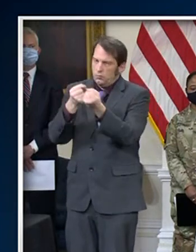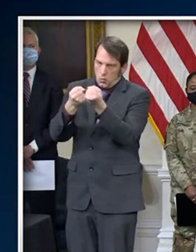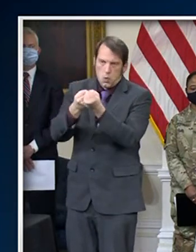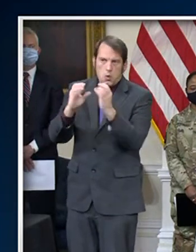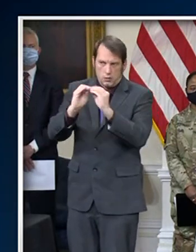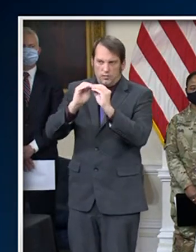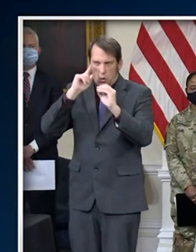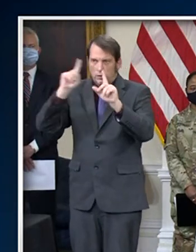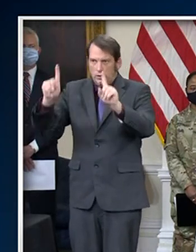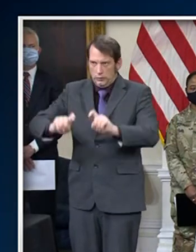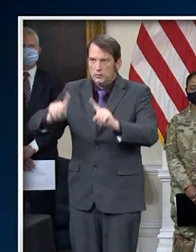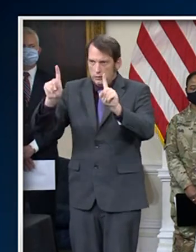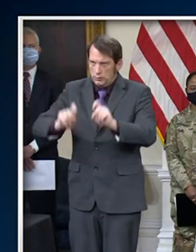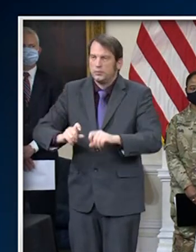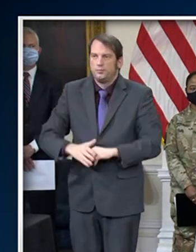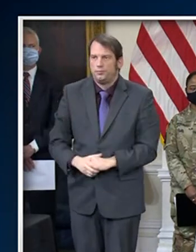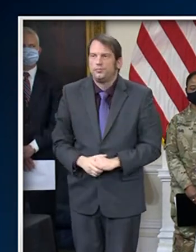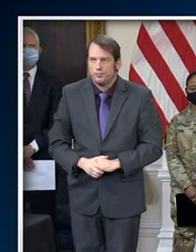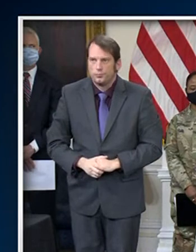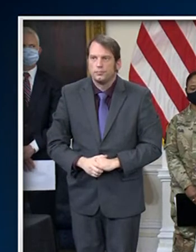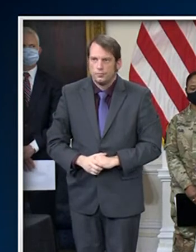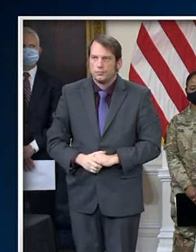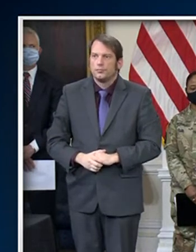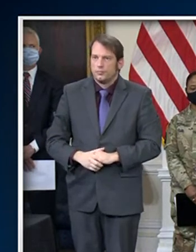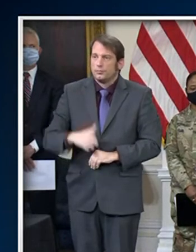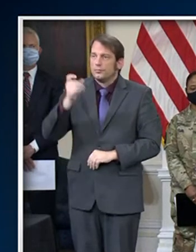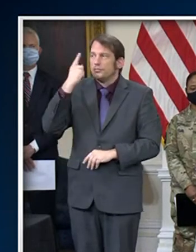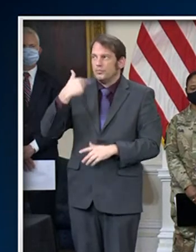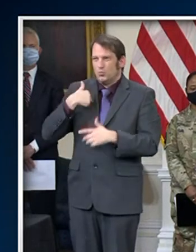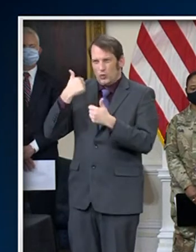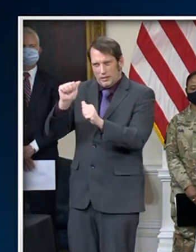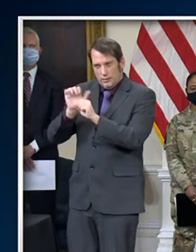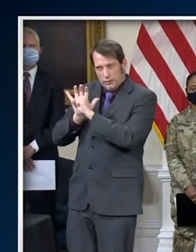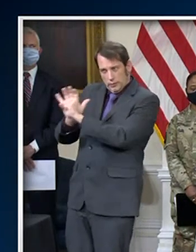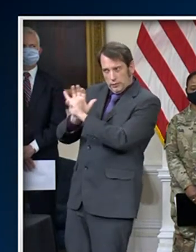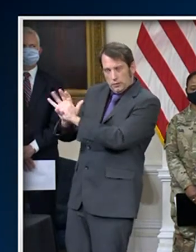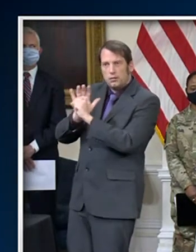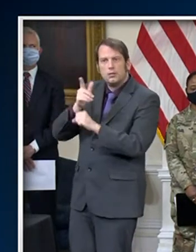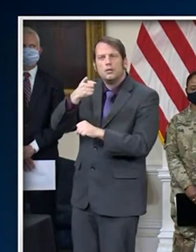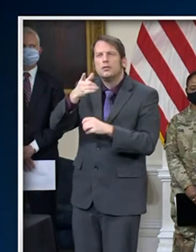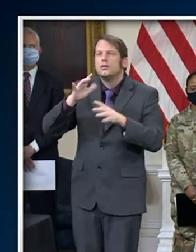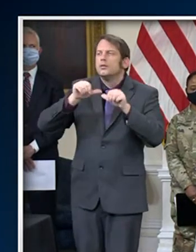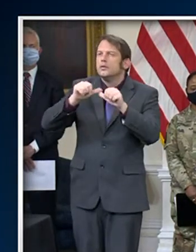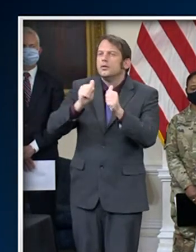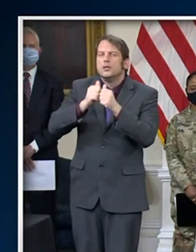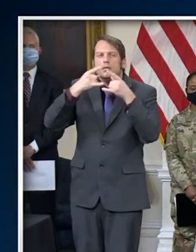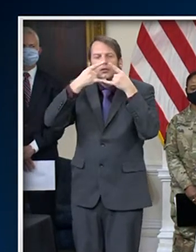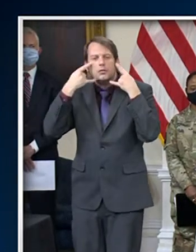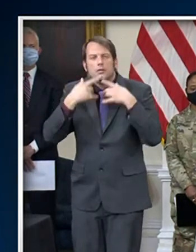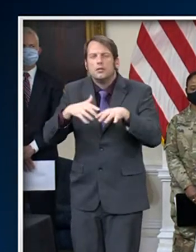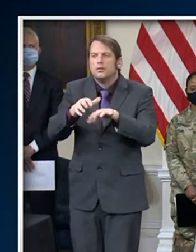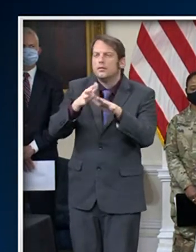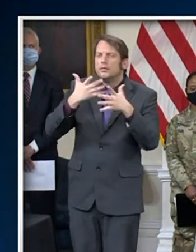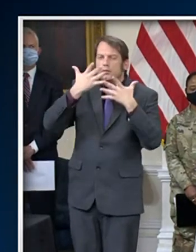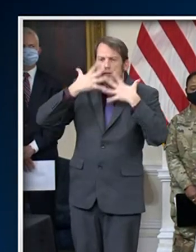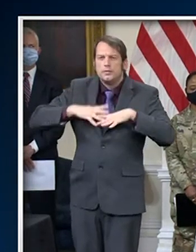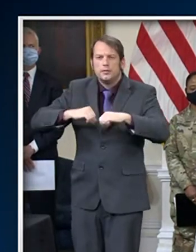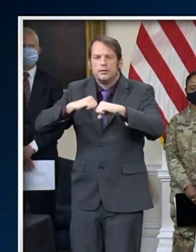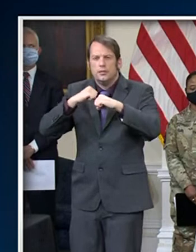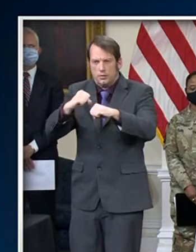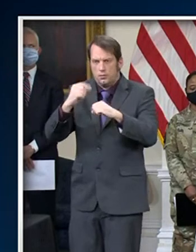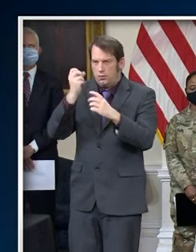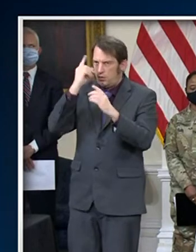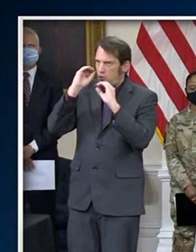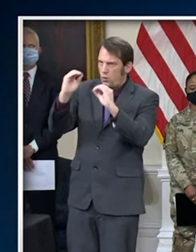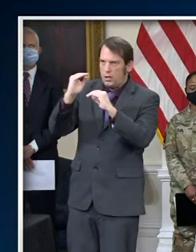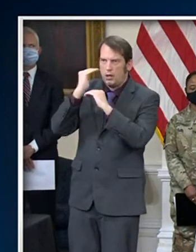unlimited supply of PPE to all schools. And we are, in addition, distributing more